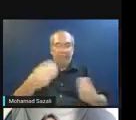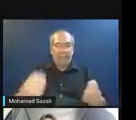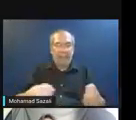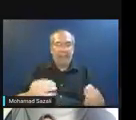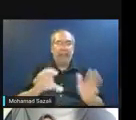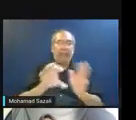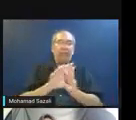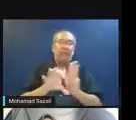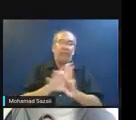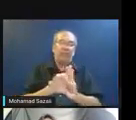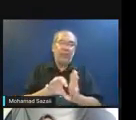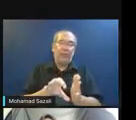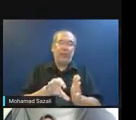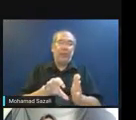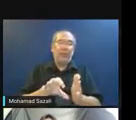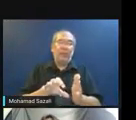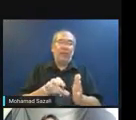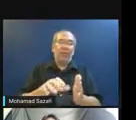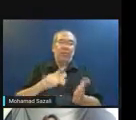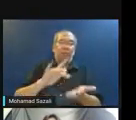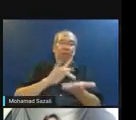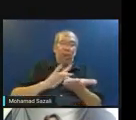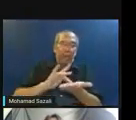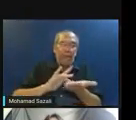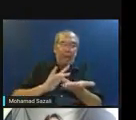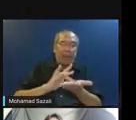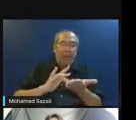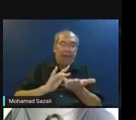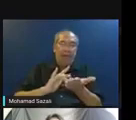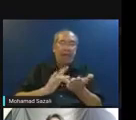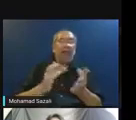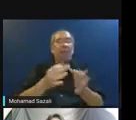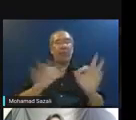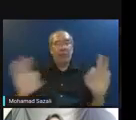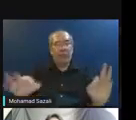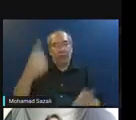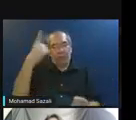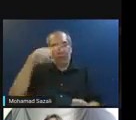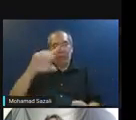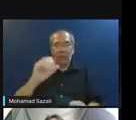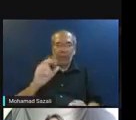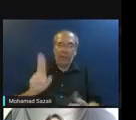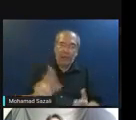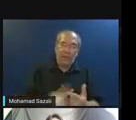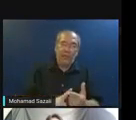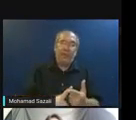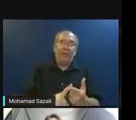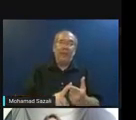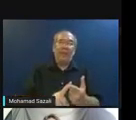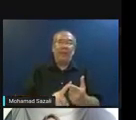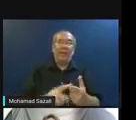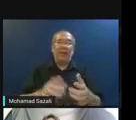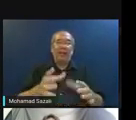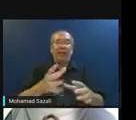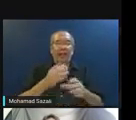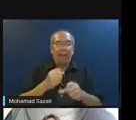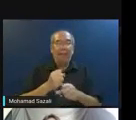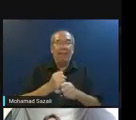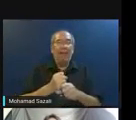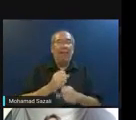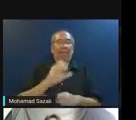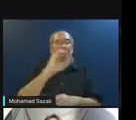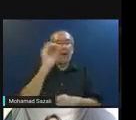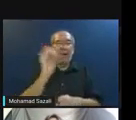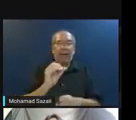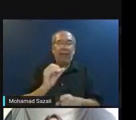And this card is actually have given a lot of benefits to us. Medically, we can get free